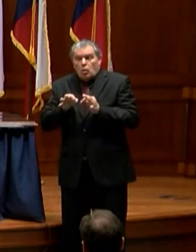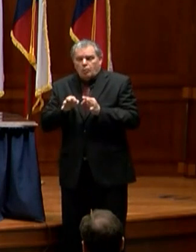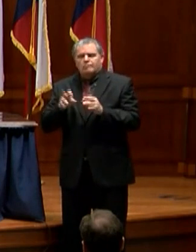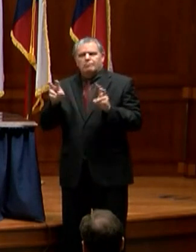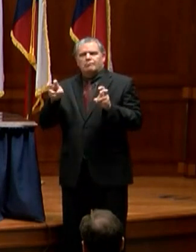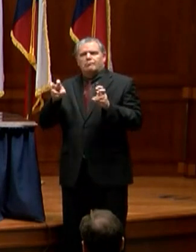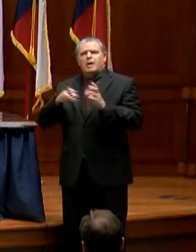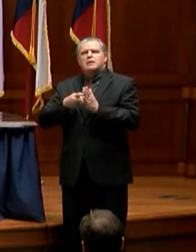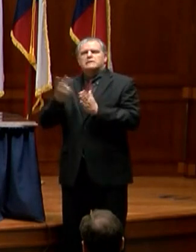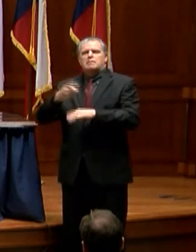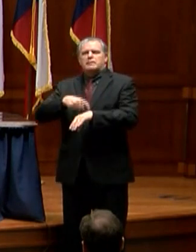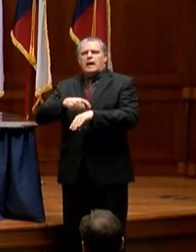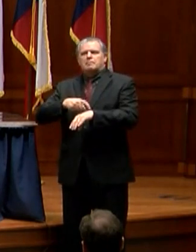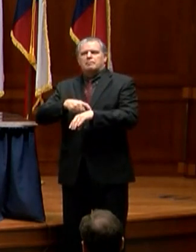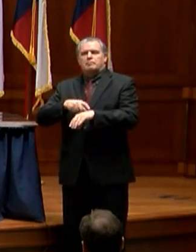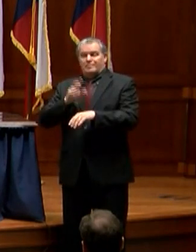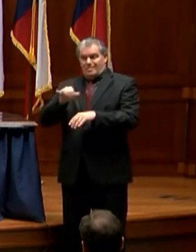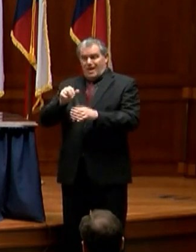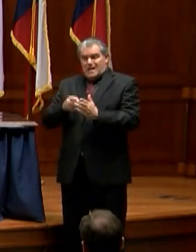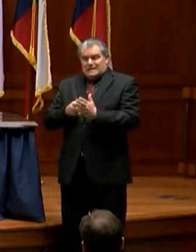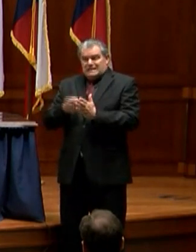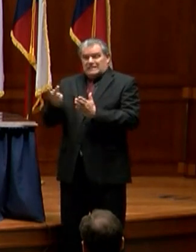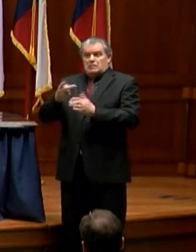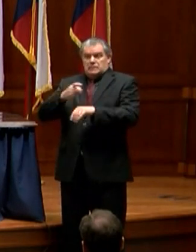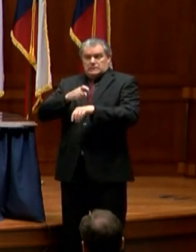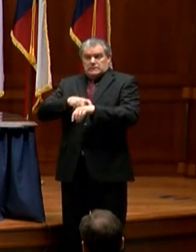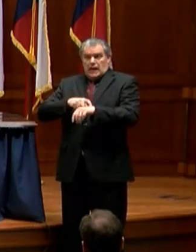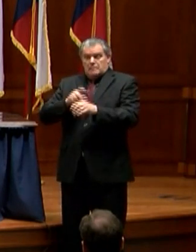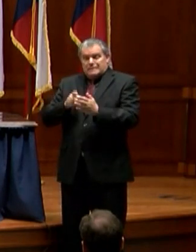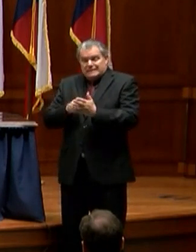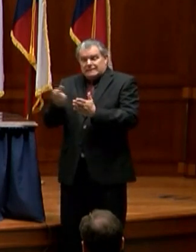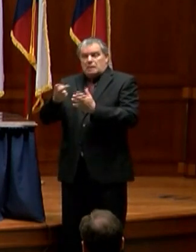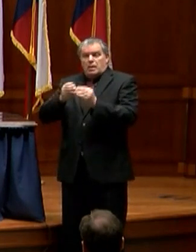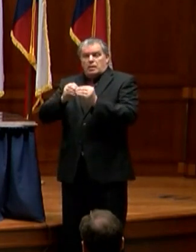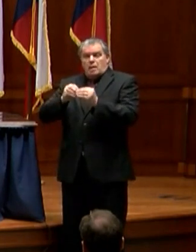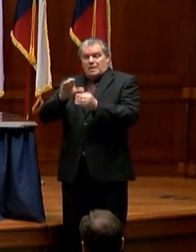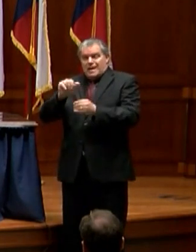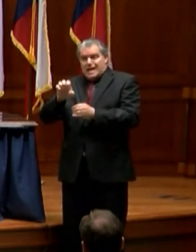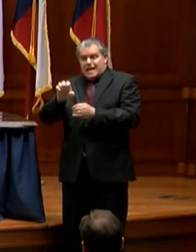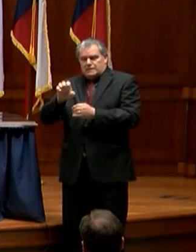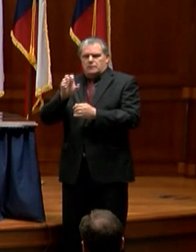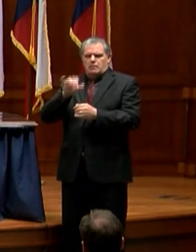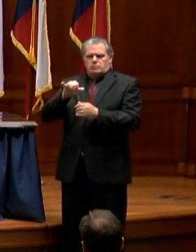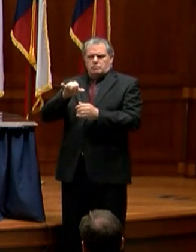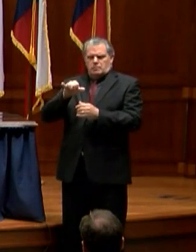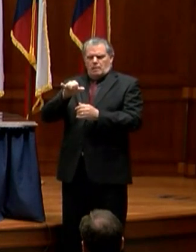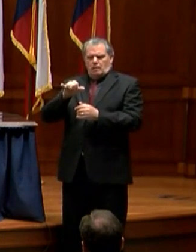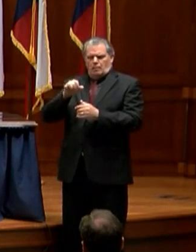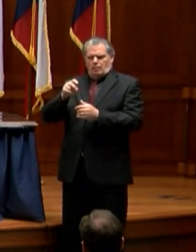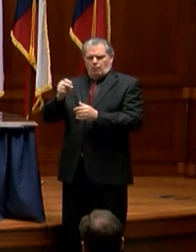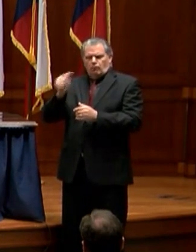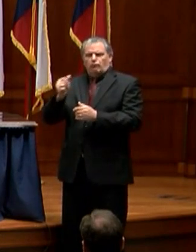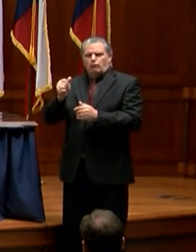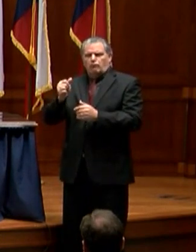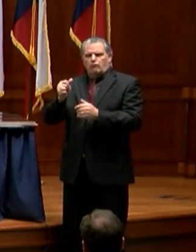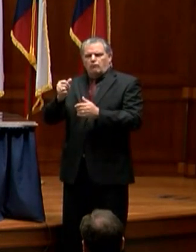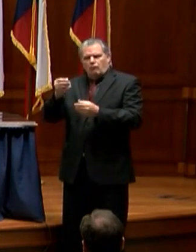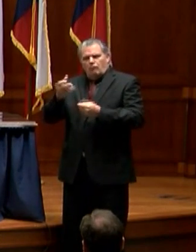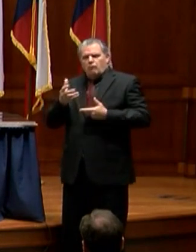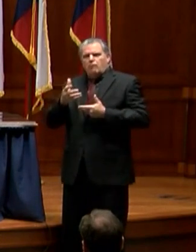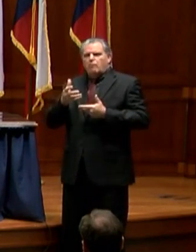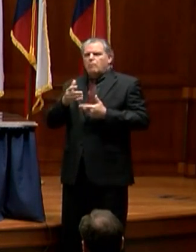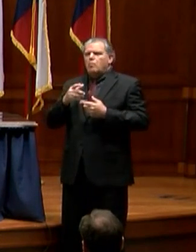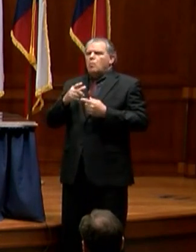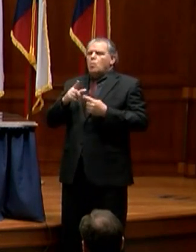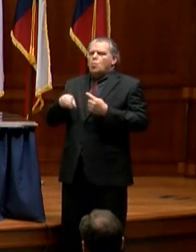doubling time is probably one of the most sensitive indicators of how fast the disease is progressing, how high the peak is going